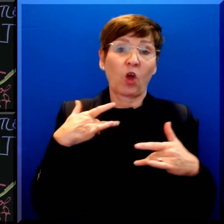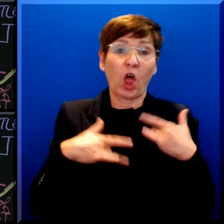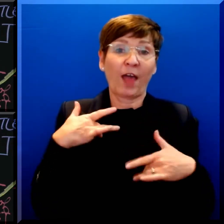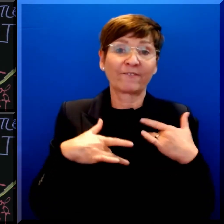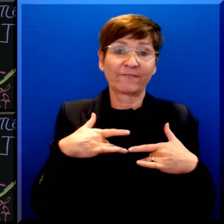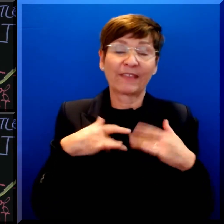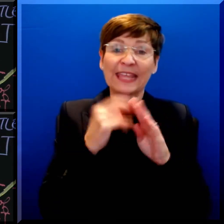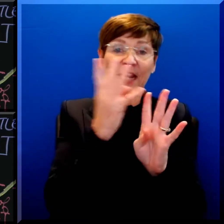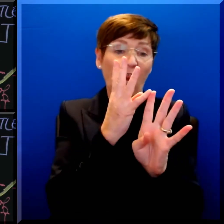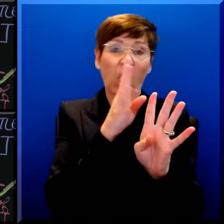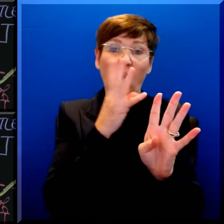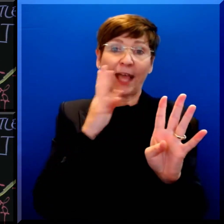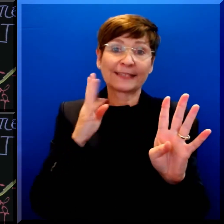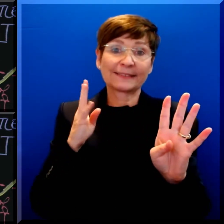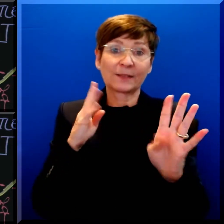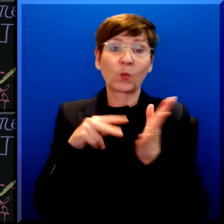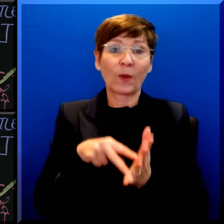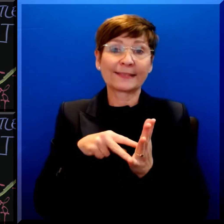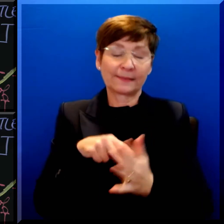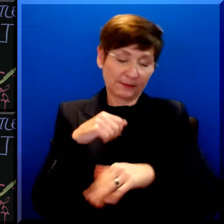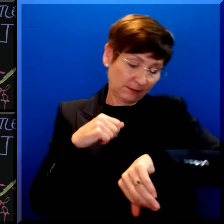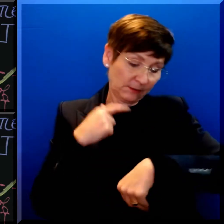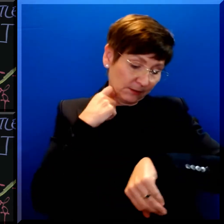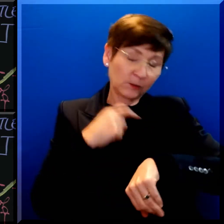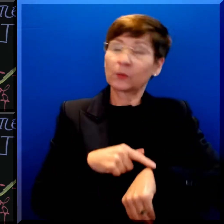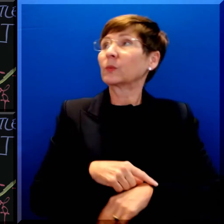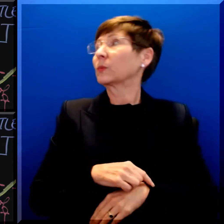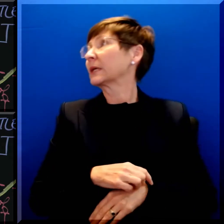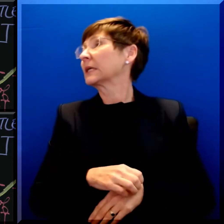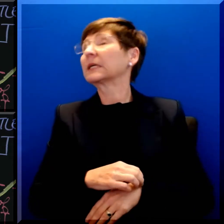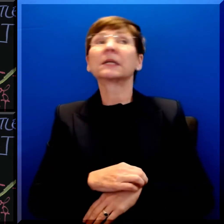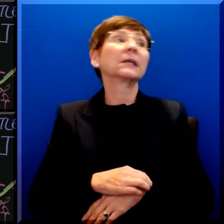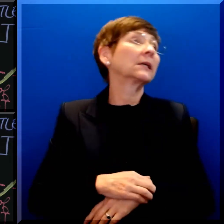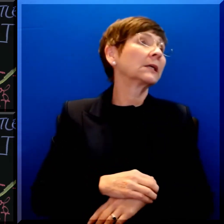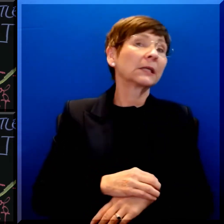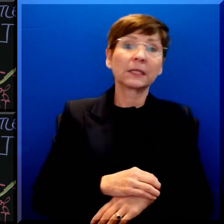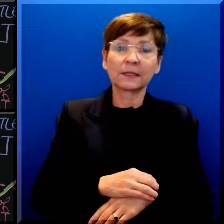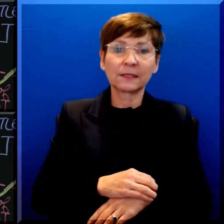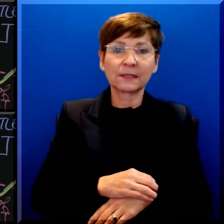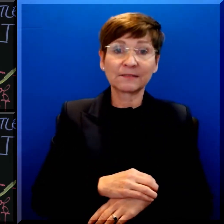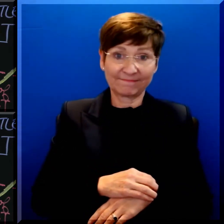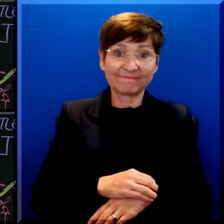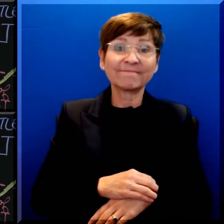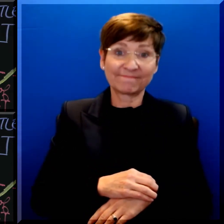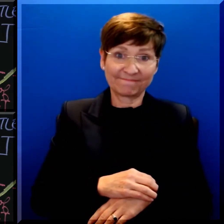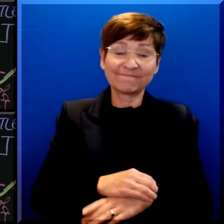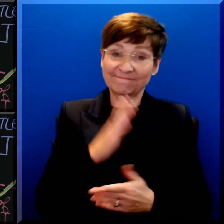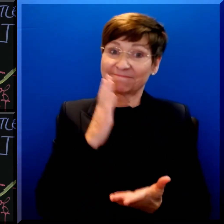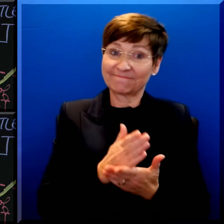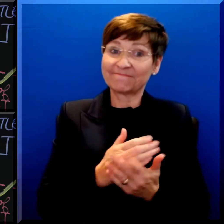waiting in line. Literally 2 years of your life going like this. Waiting in line. That does not even include the DMV, by the